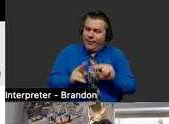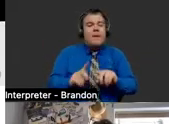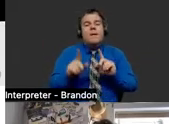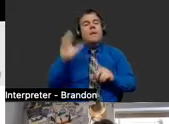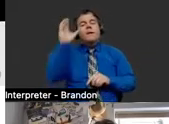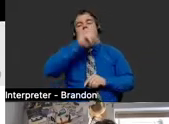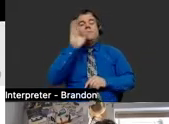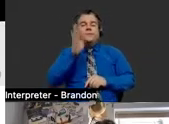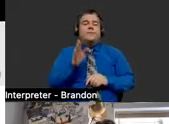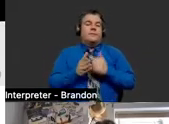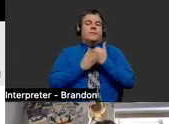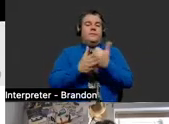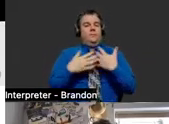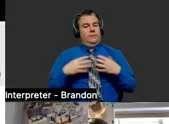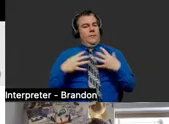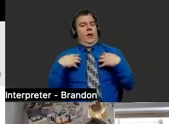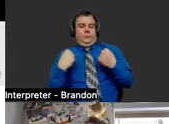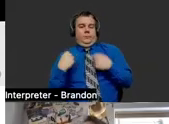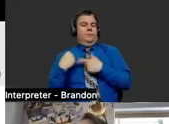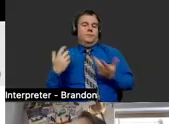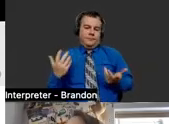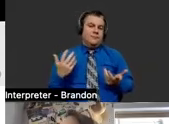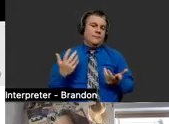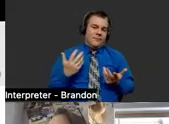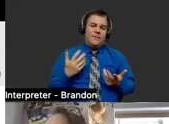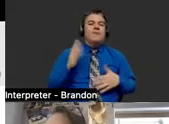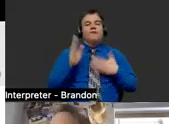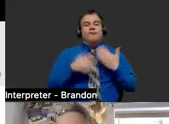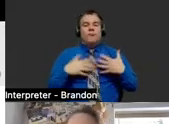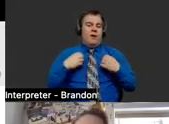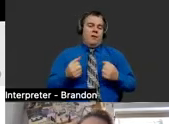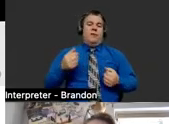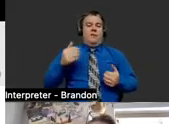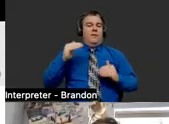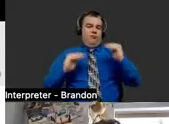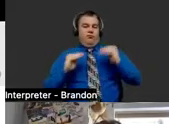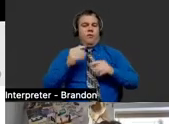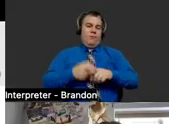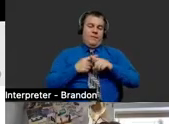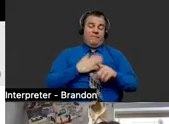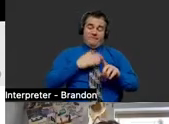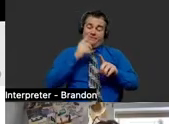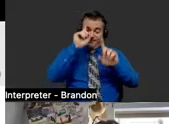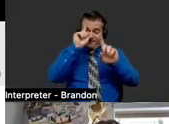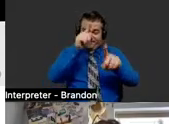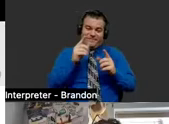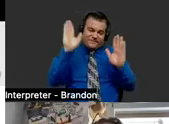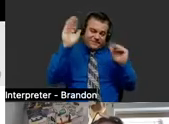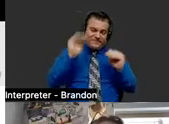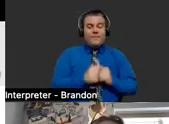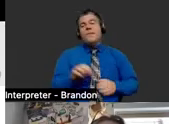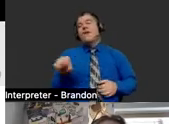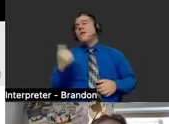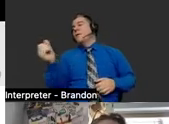to a healthy place. And eventually you'll just be at a healthy weight. That's my goal. That's what I'm hoping for. So another question I keep